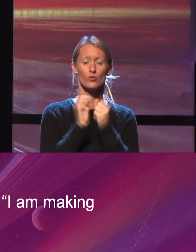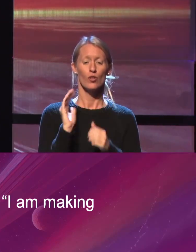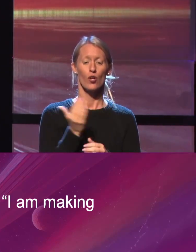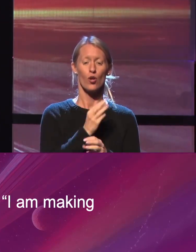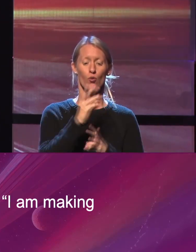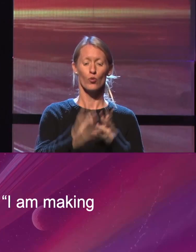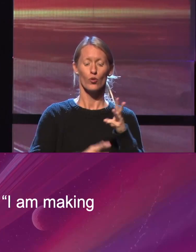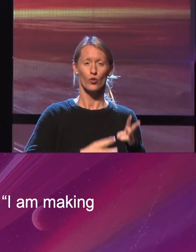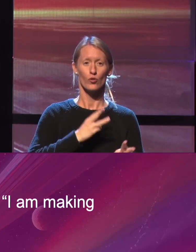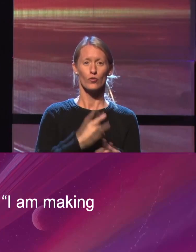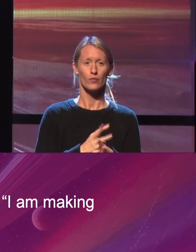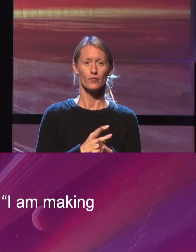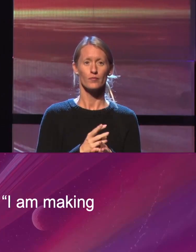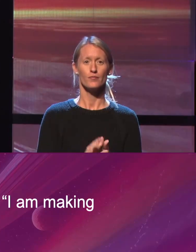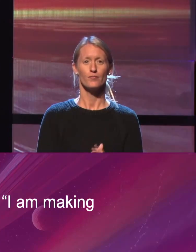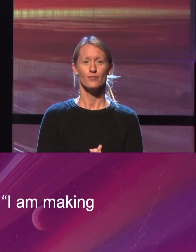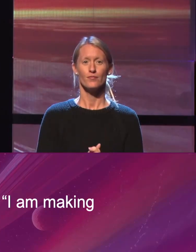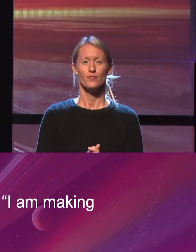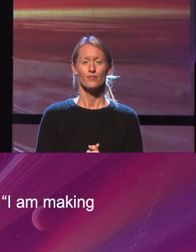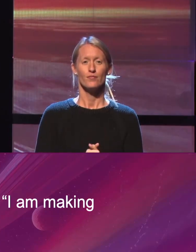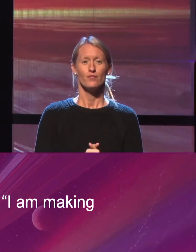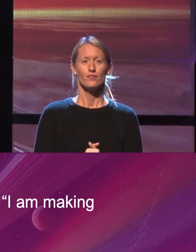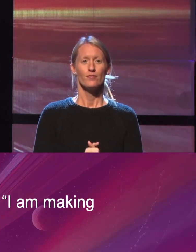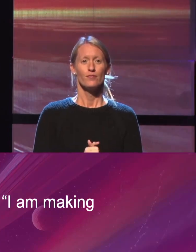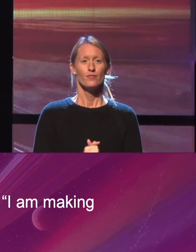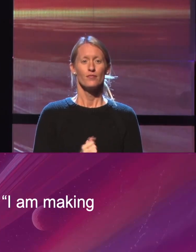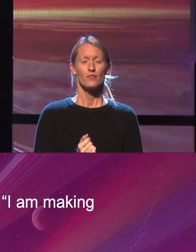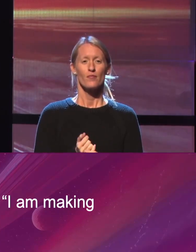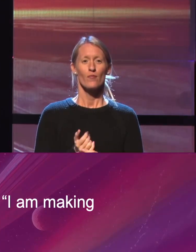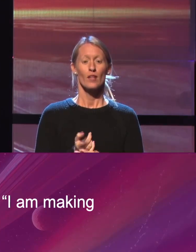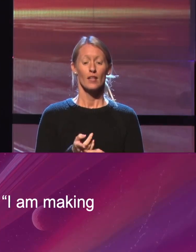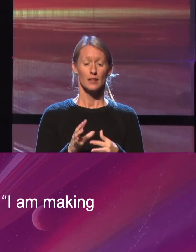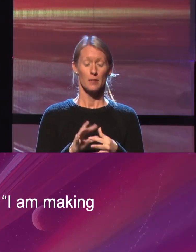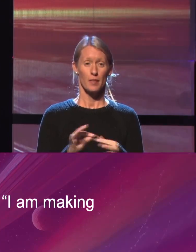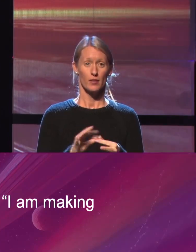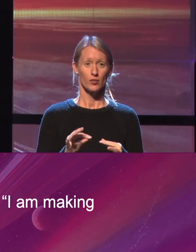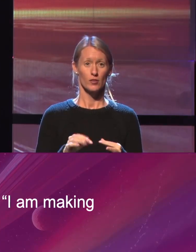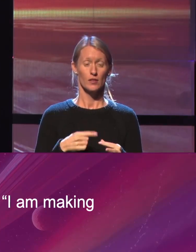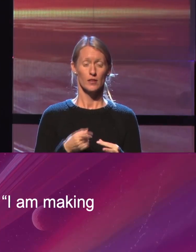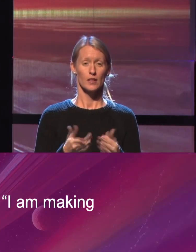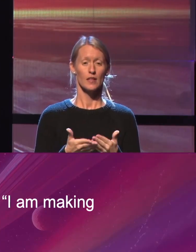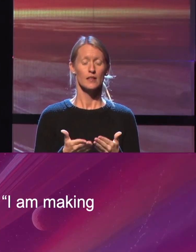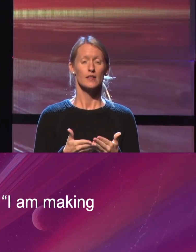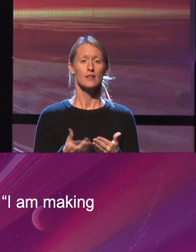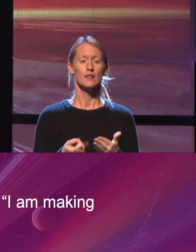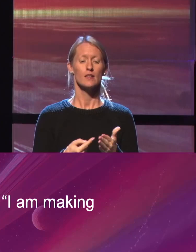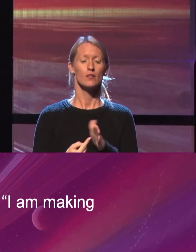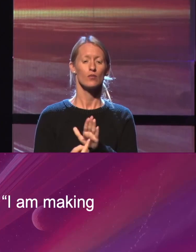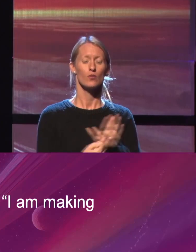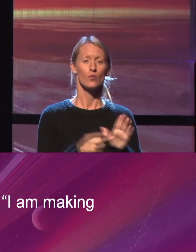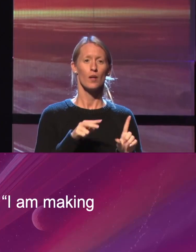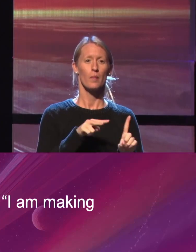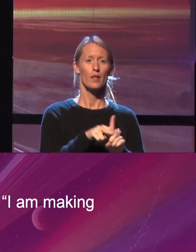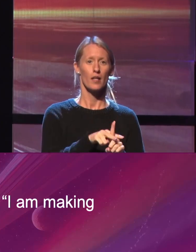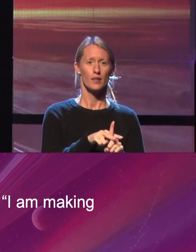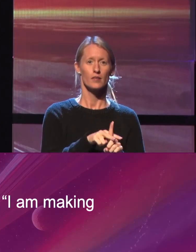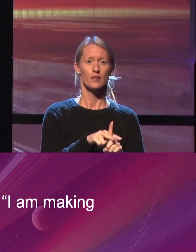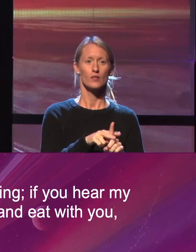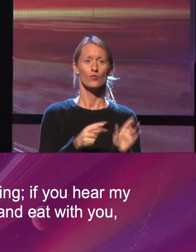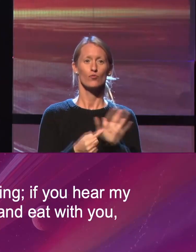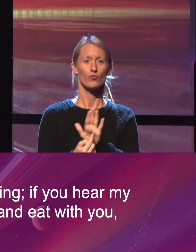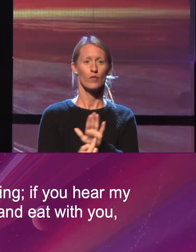Revelation that, again, I mean, it's just super easy to take this and apply it to whatever we want to. But in Revelation chapter 3, verse